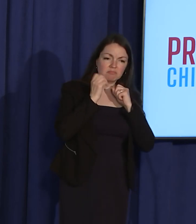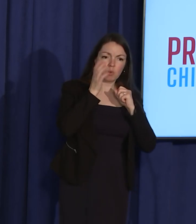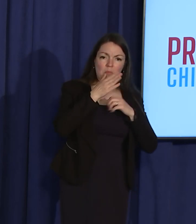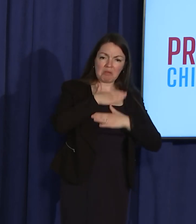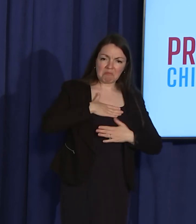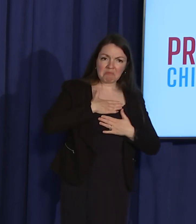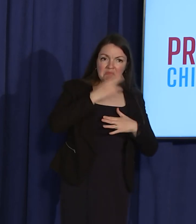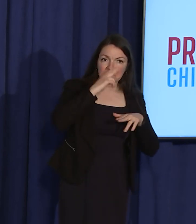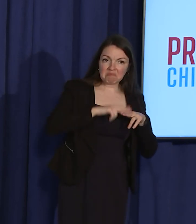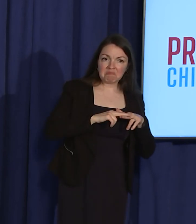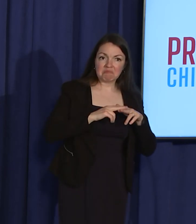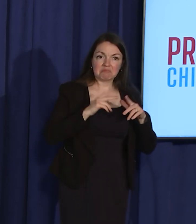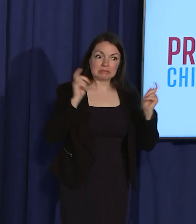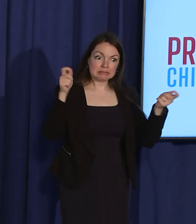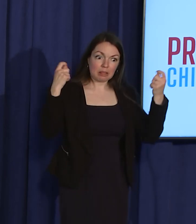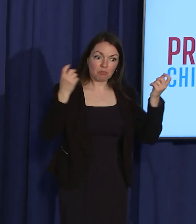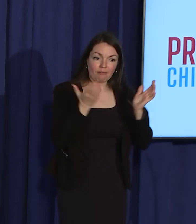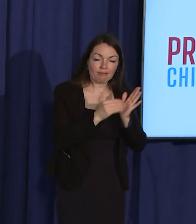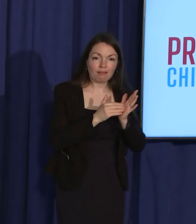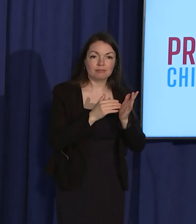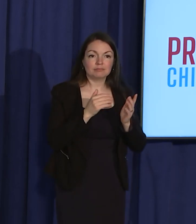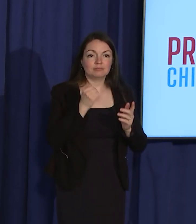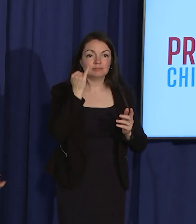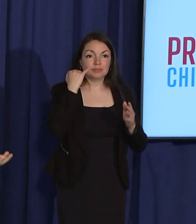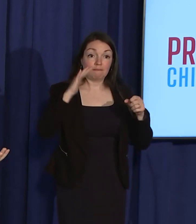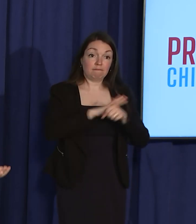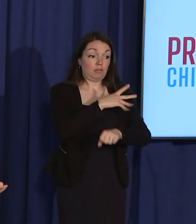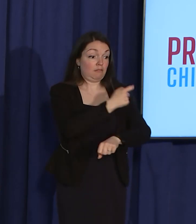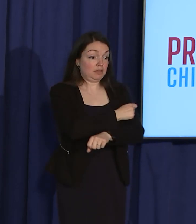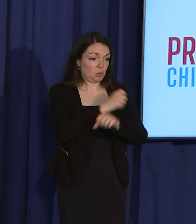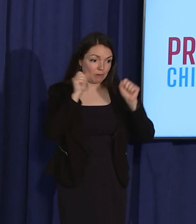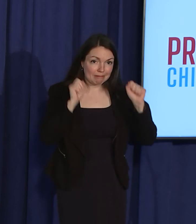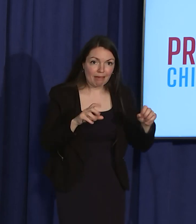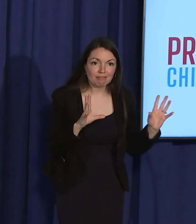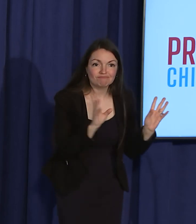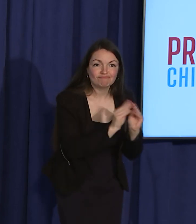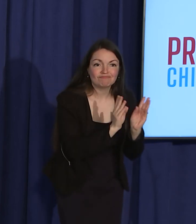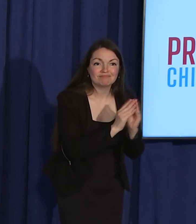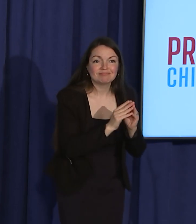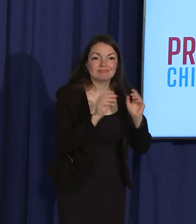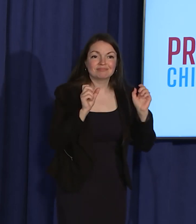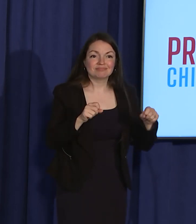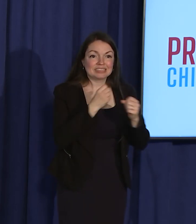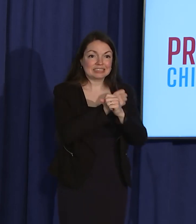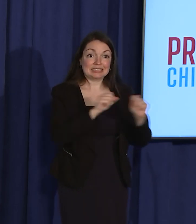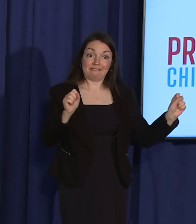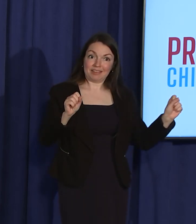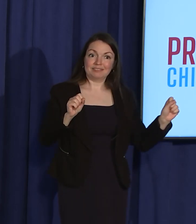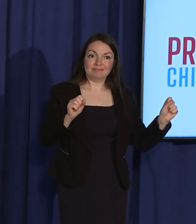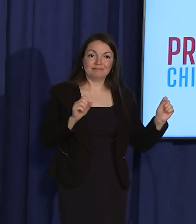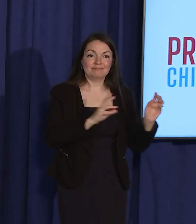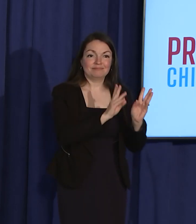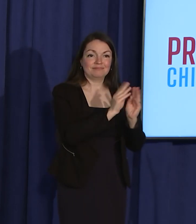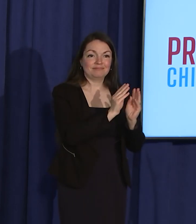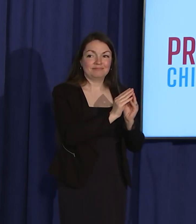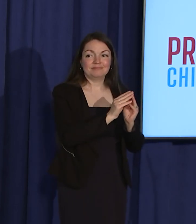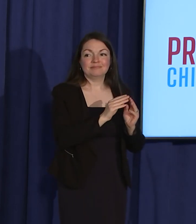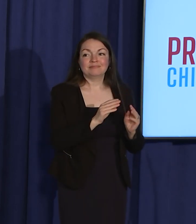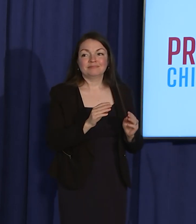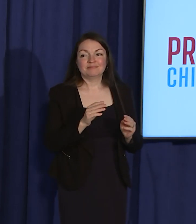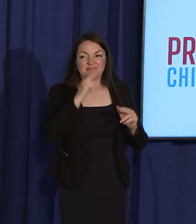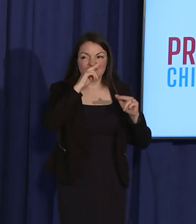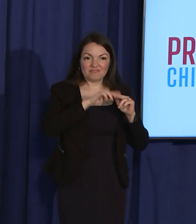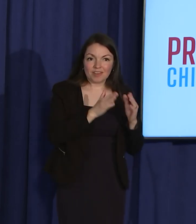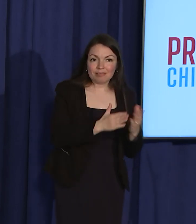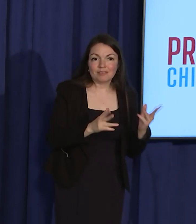and really celebrating again that when people are fully vaccinated, we can gather and we can do these fun things that people love to do.